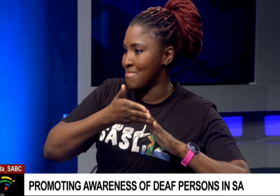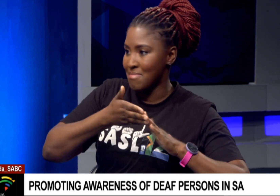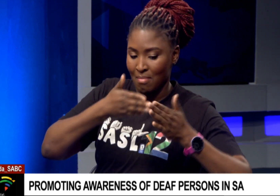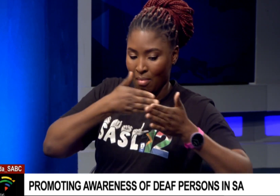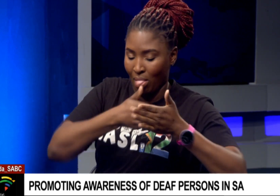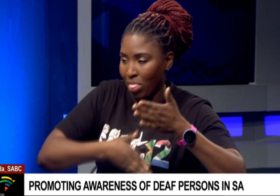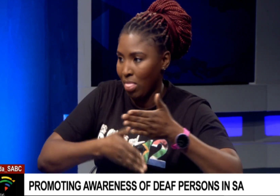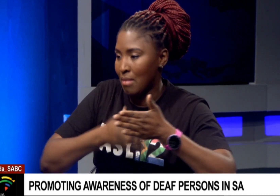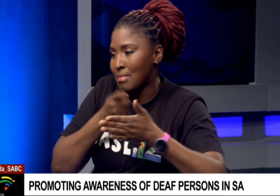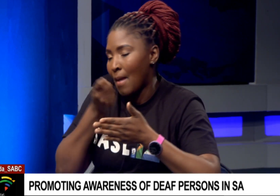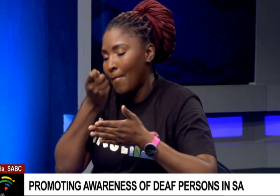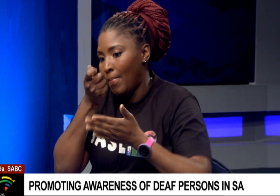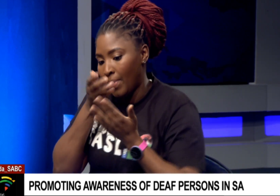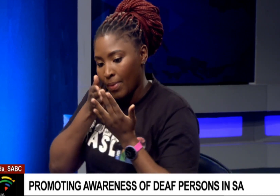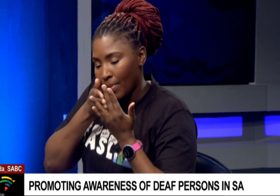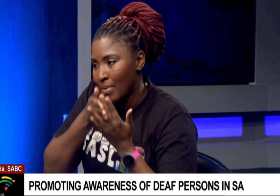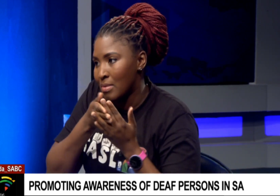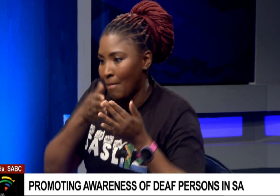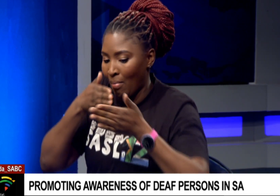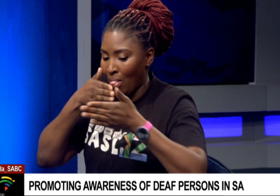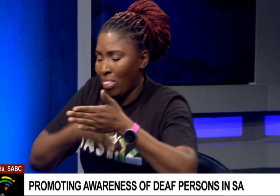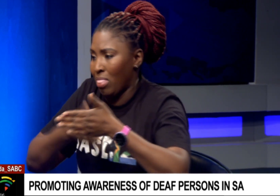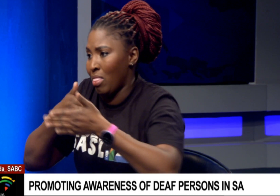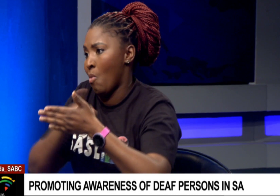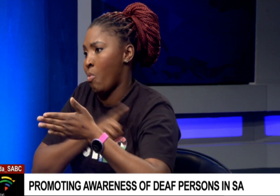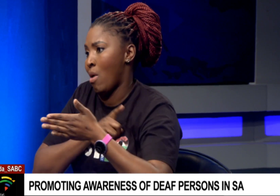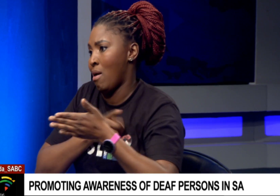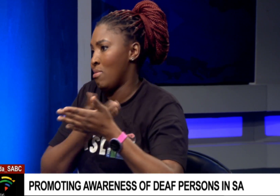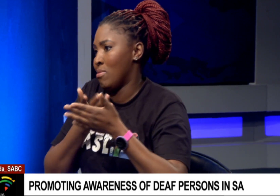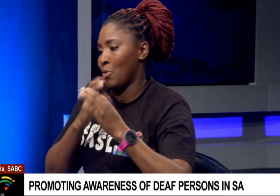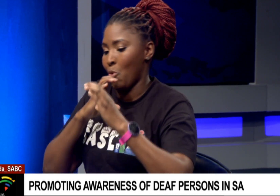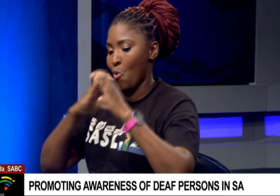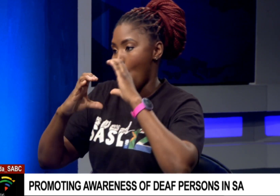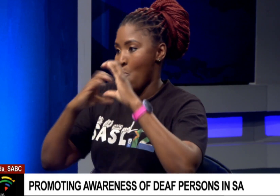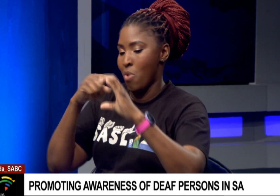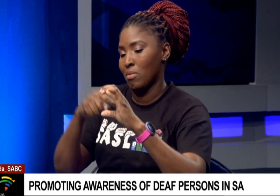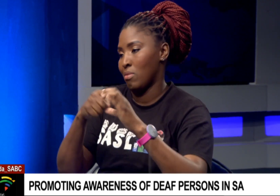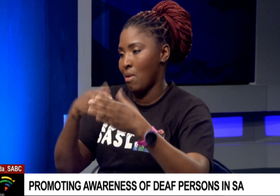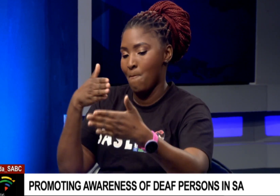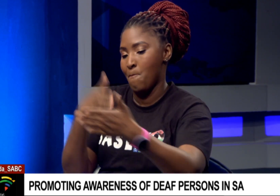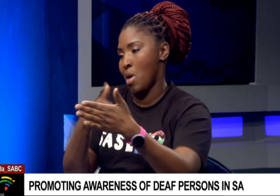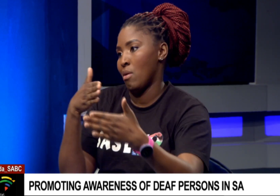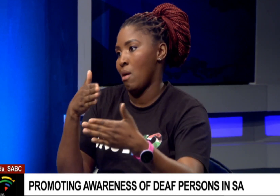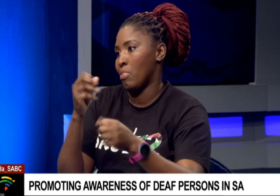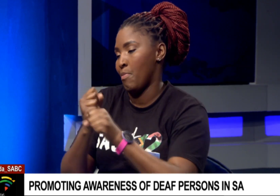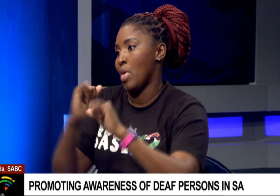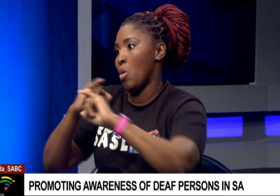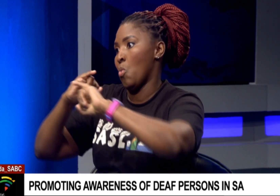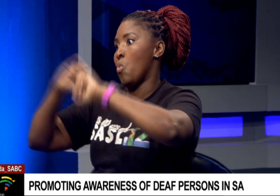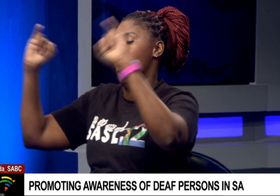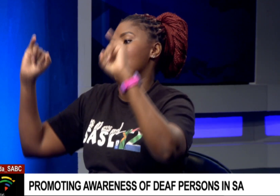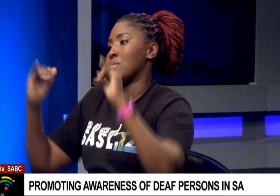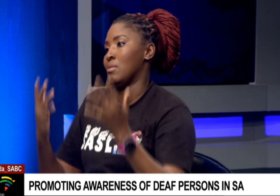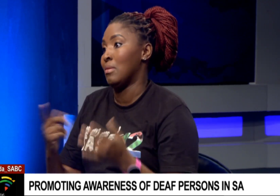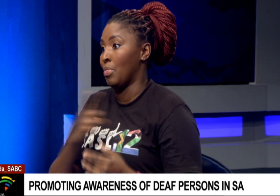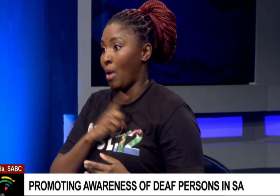community, especially hearing women and hearing deaf, there's various disparities,